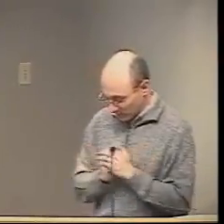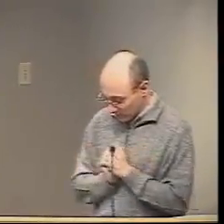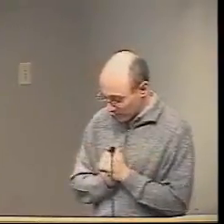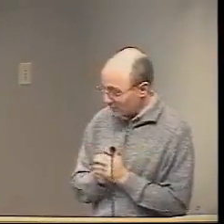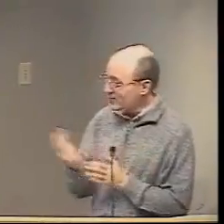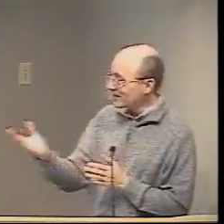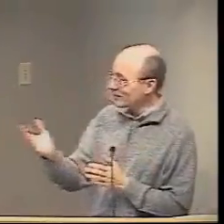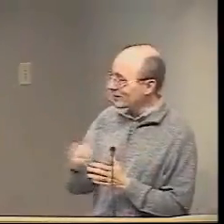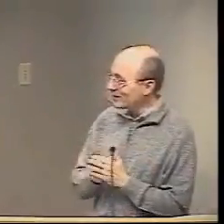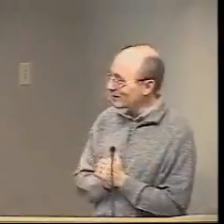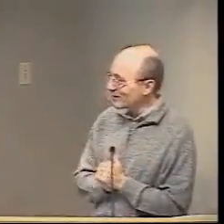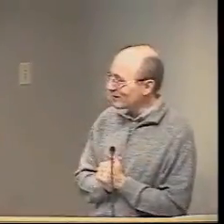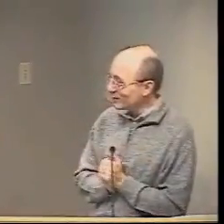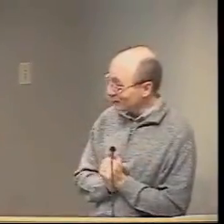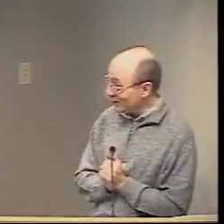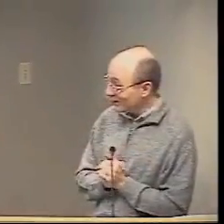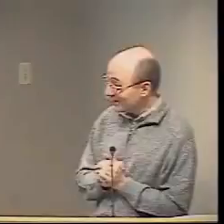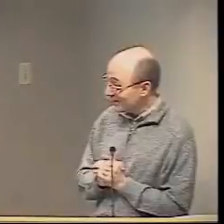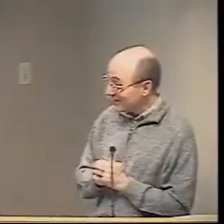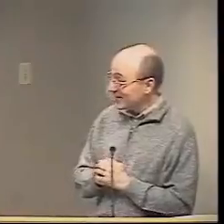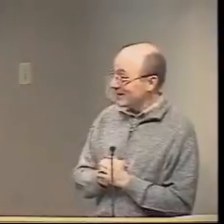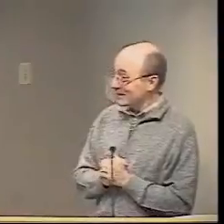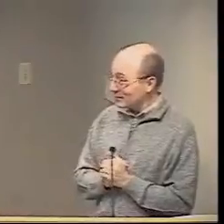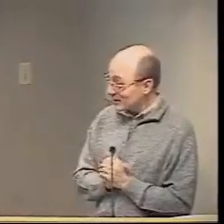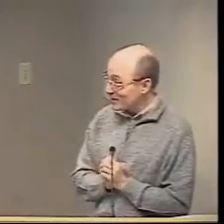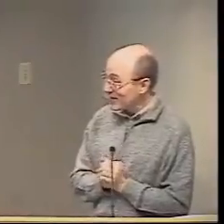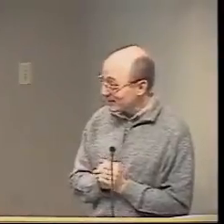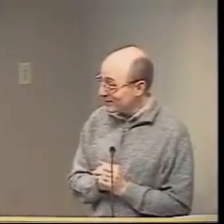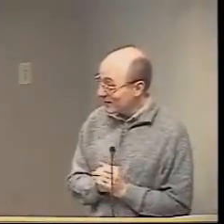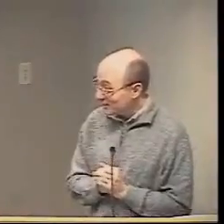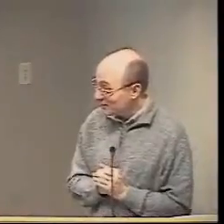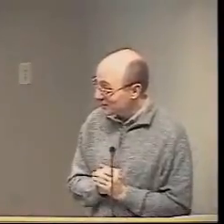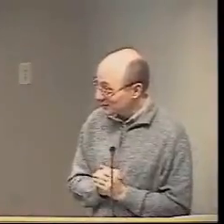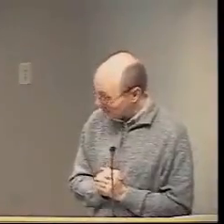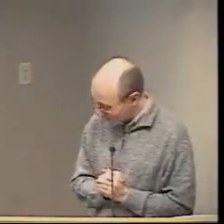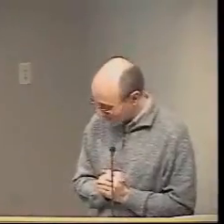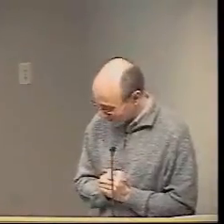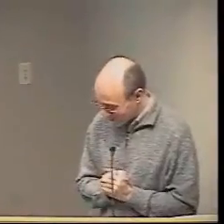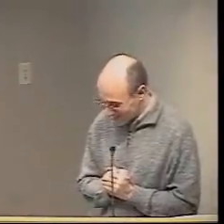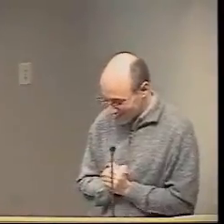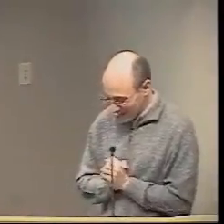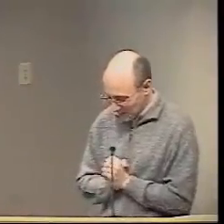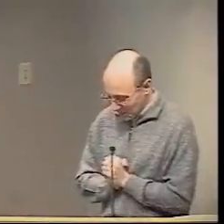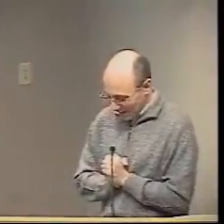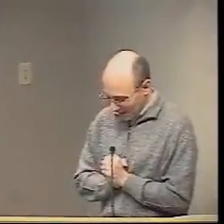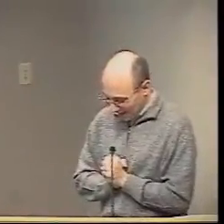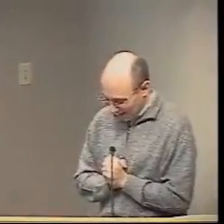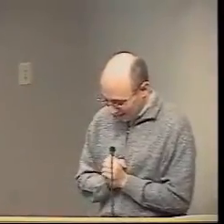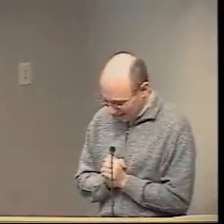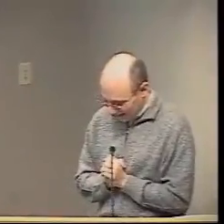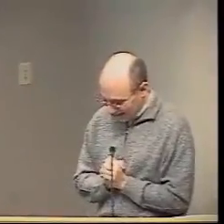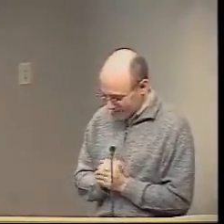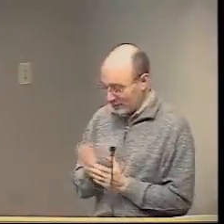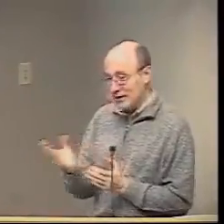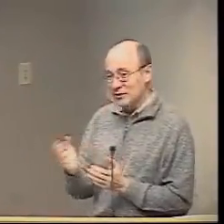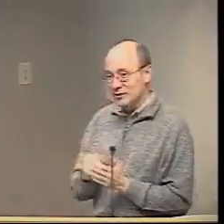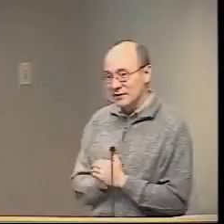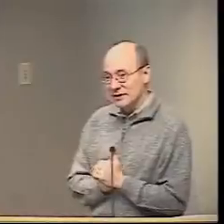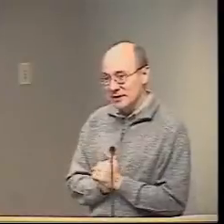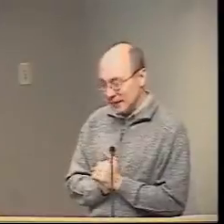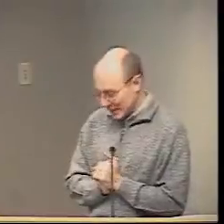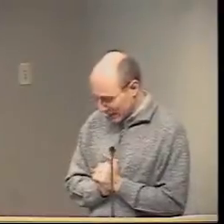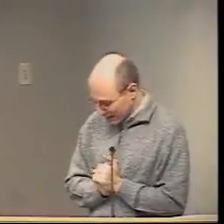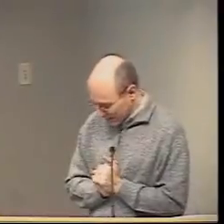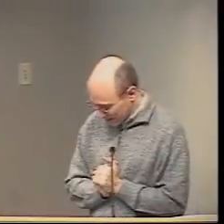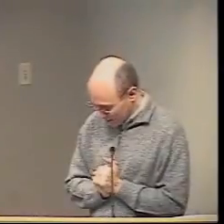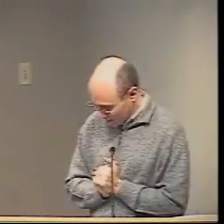long career. Just celebrated your 35th anniversary at UW. Congratulations. And he's a fellow of